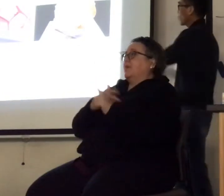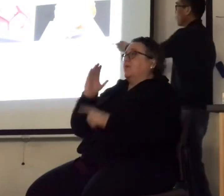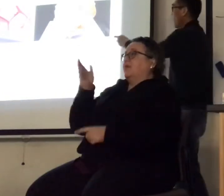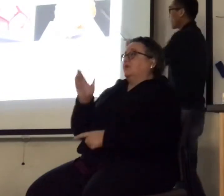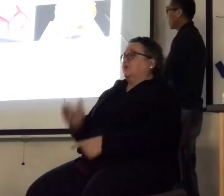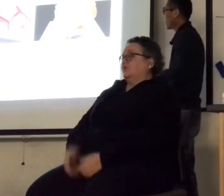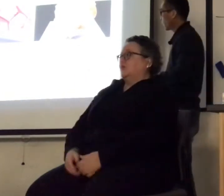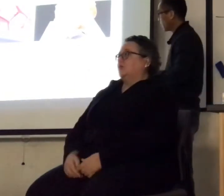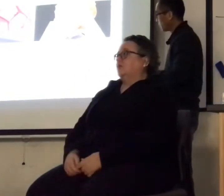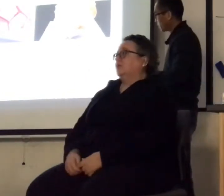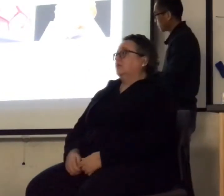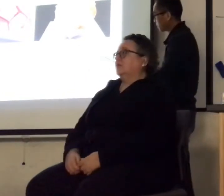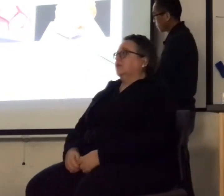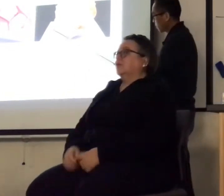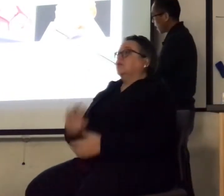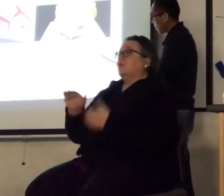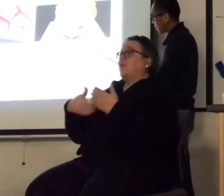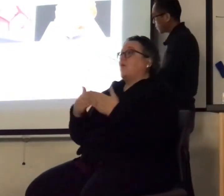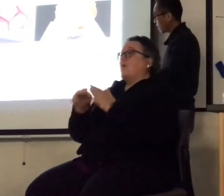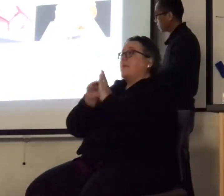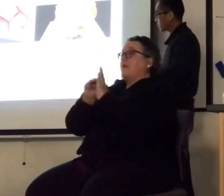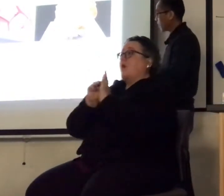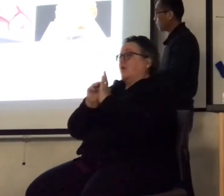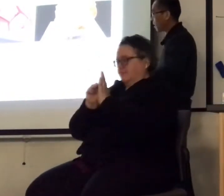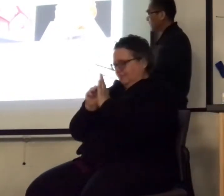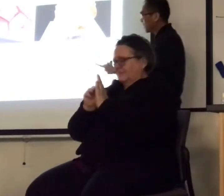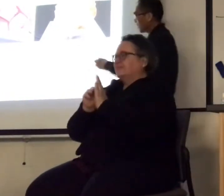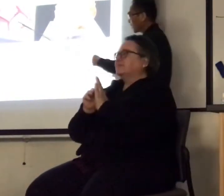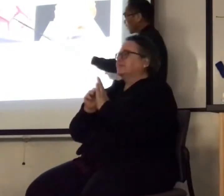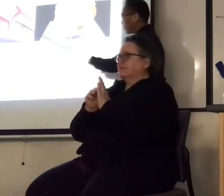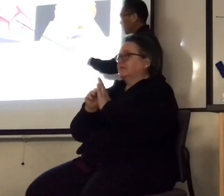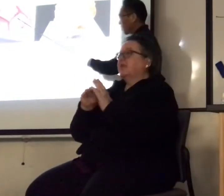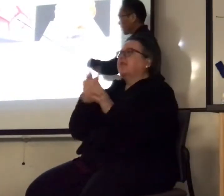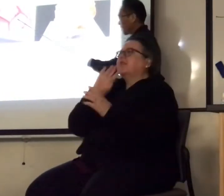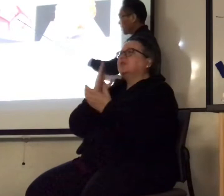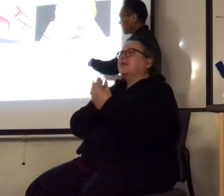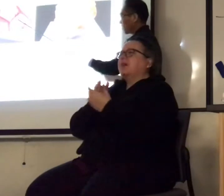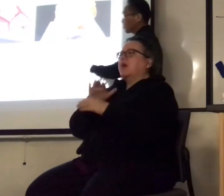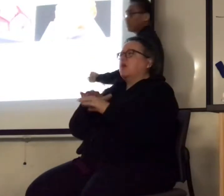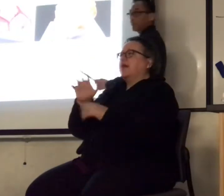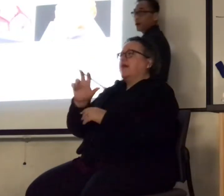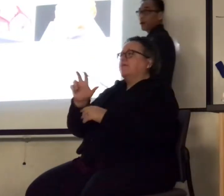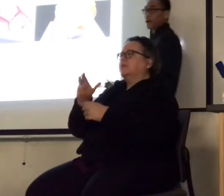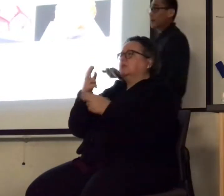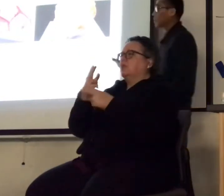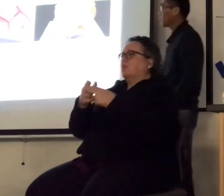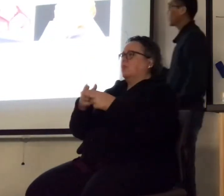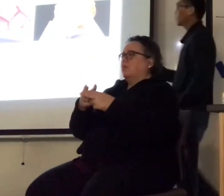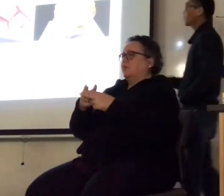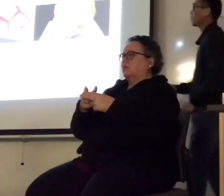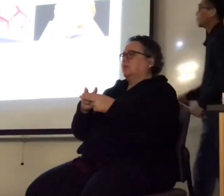So here's the whole model. And so that right there is the endomysium. That's a close-up of it.